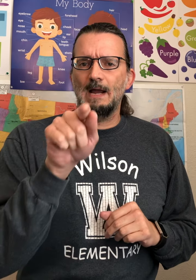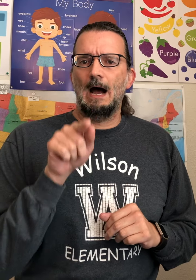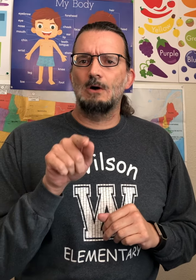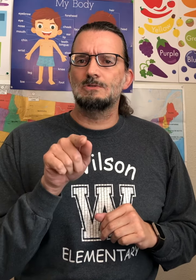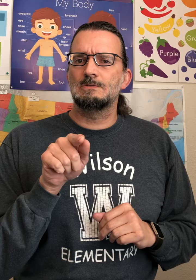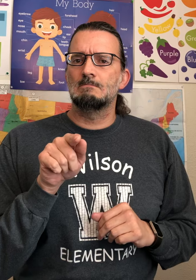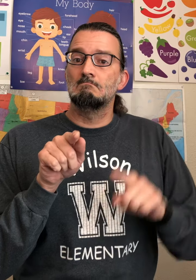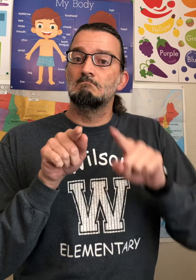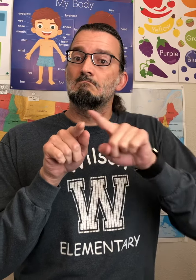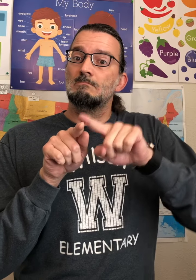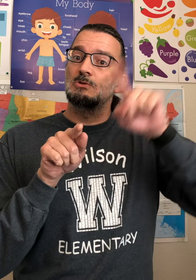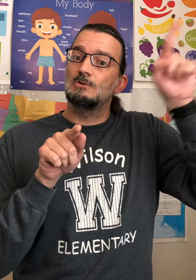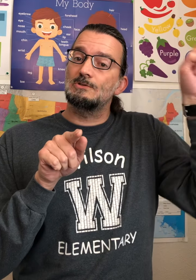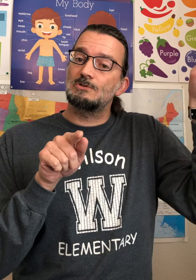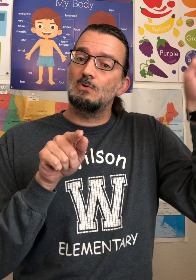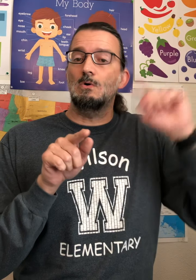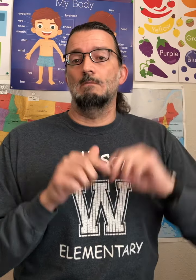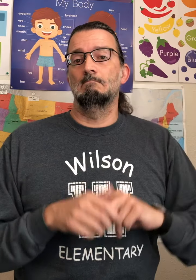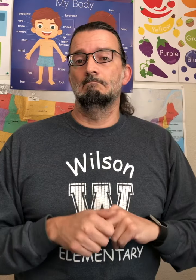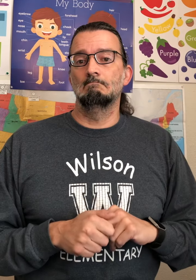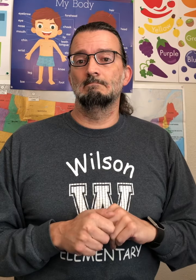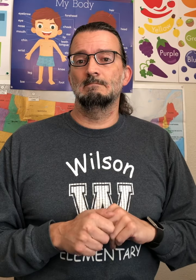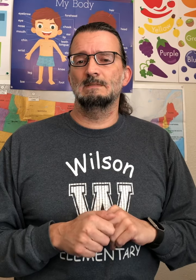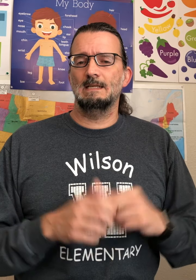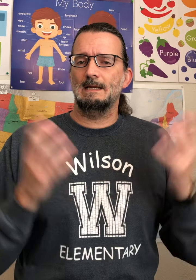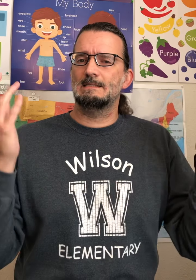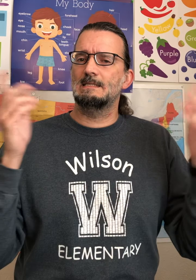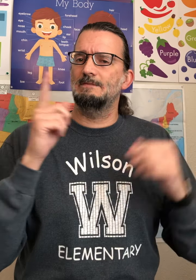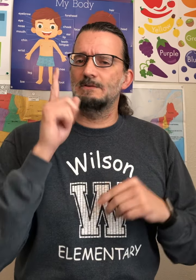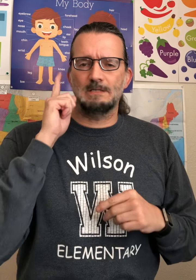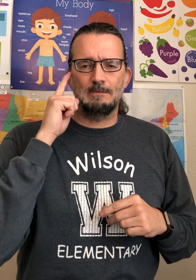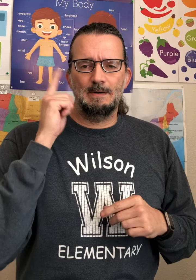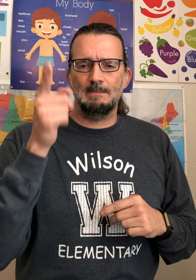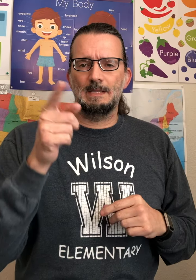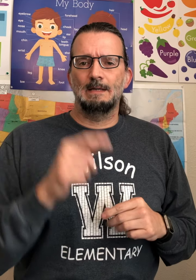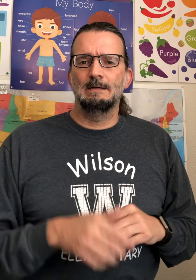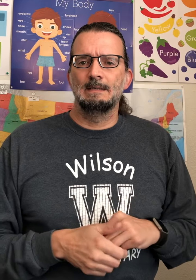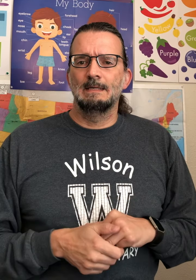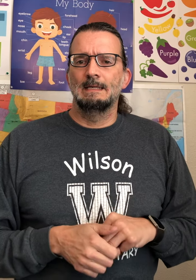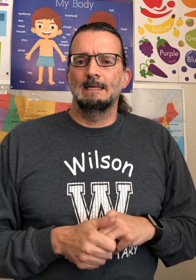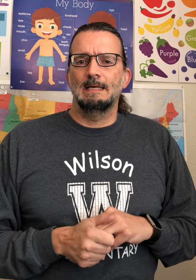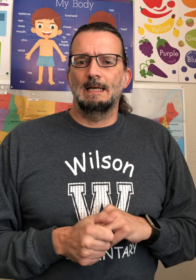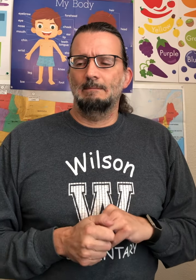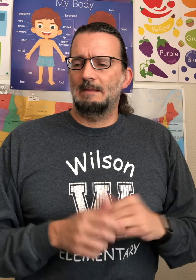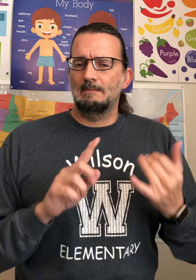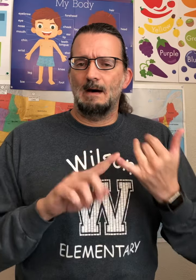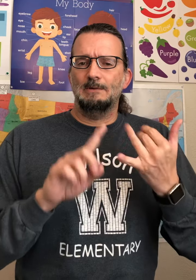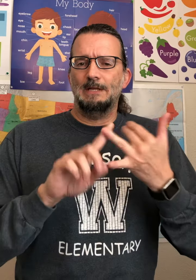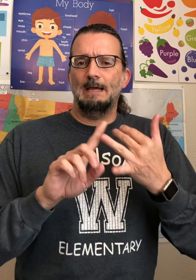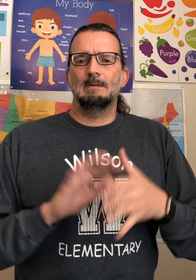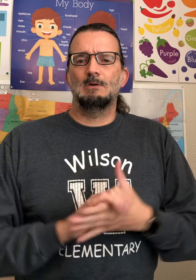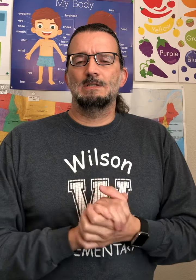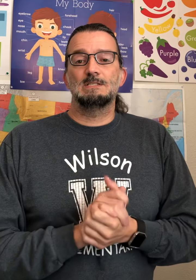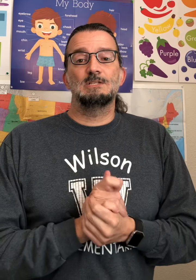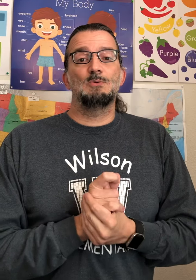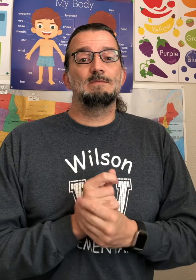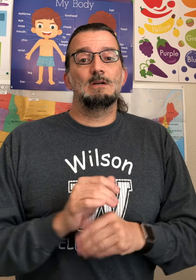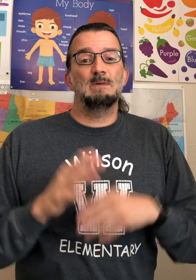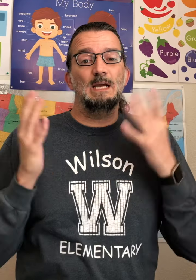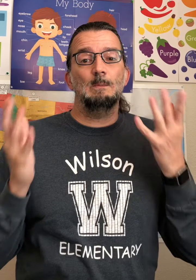house to the school. Yeah, let's see if you can remember that. And maybe mom or dad, big brother and sister, whoever's at home can help you on